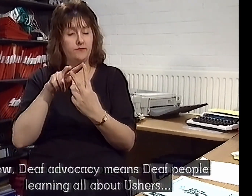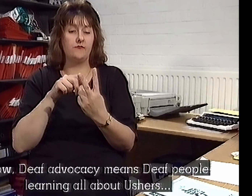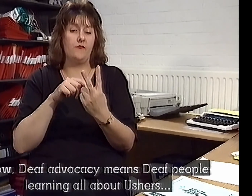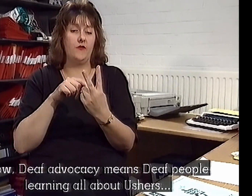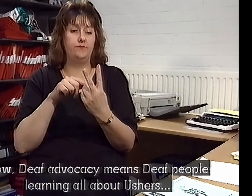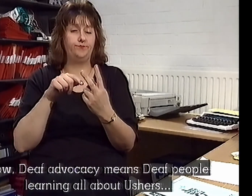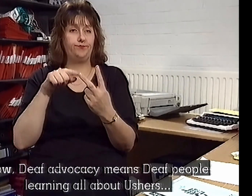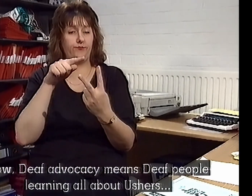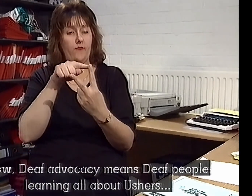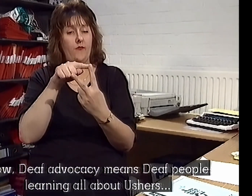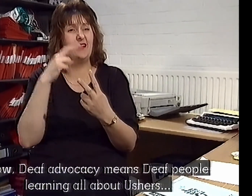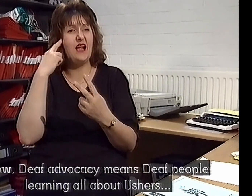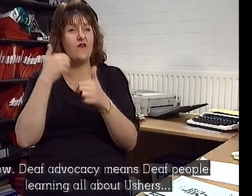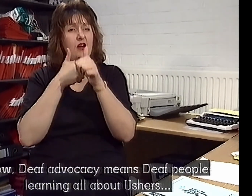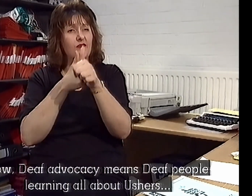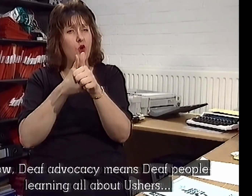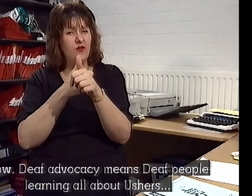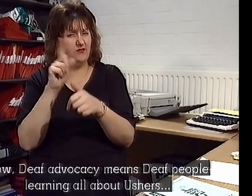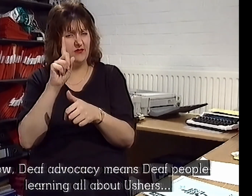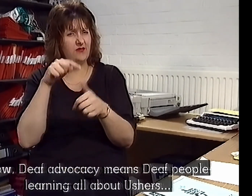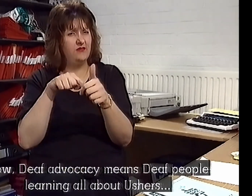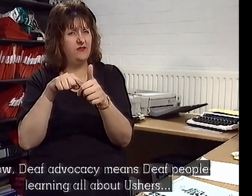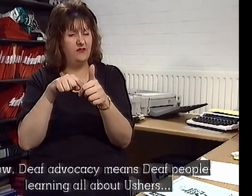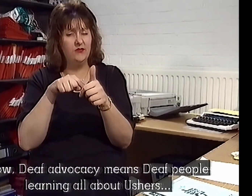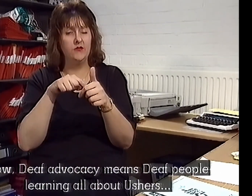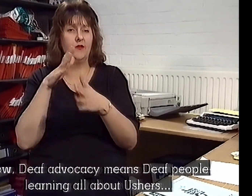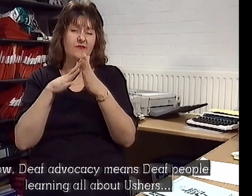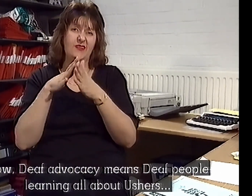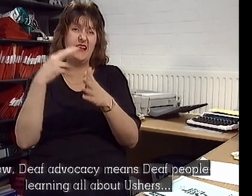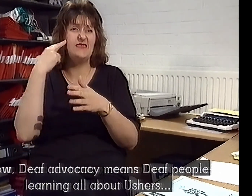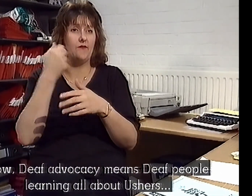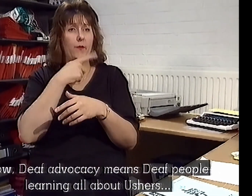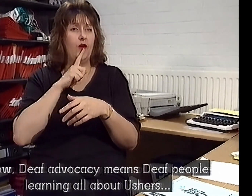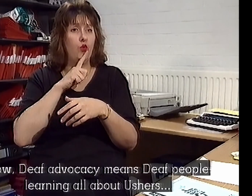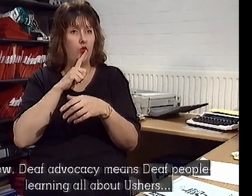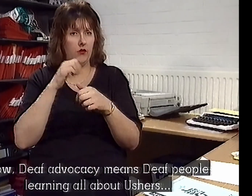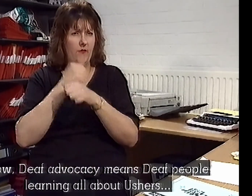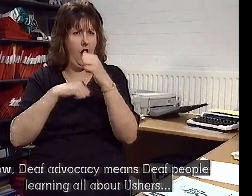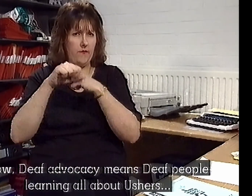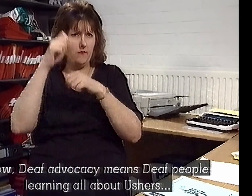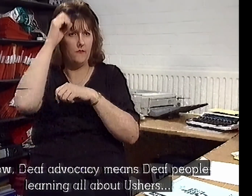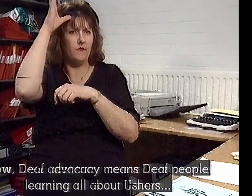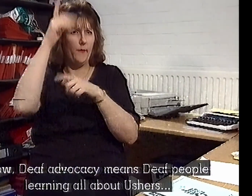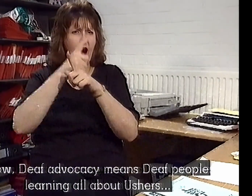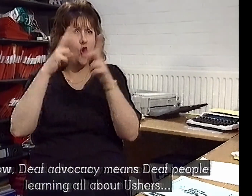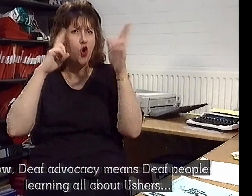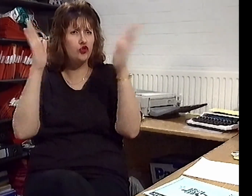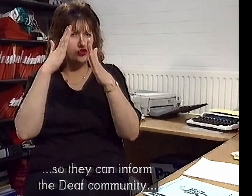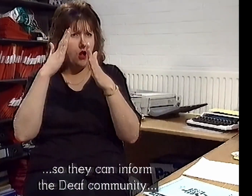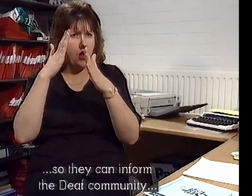Now, deaf advocacy means deaf people learning all about Ushers so they can go